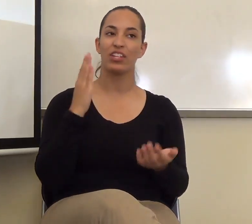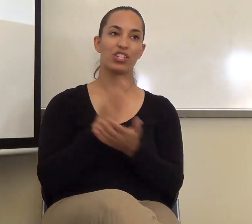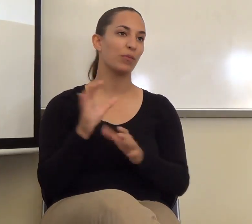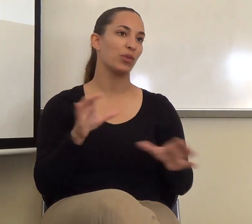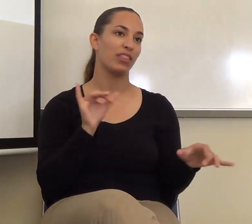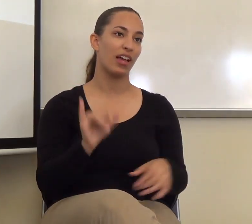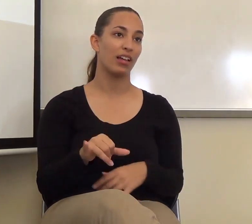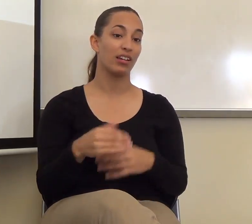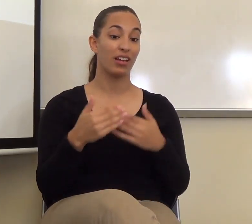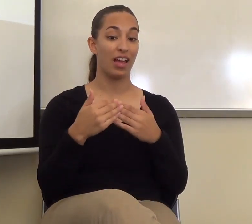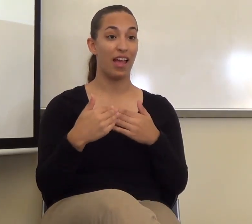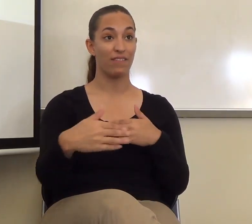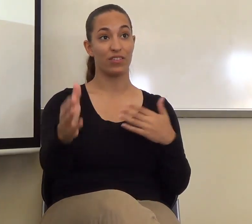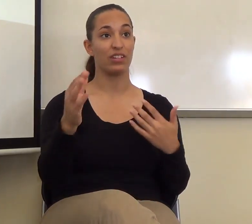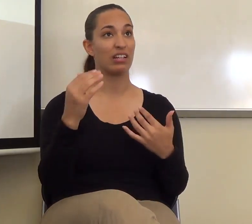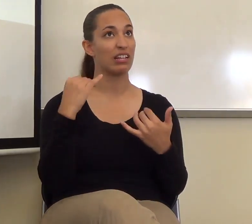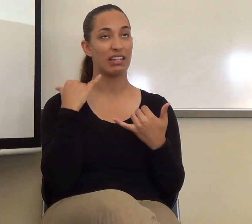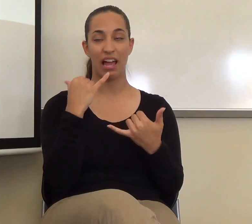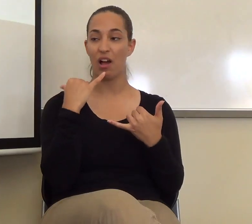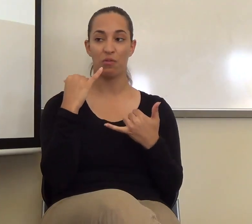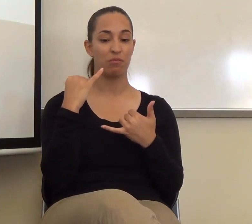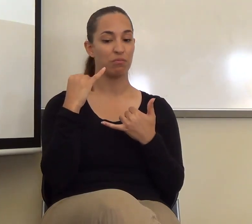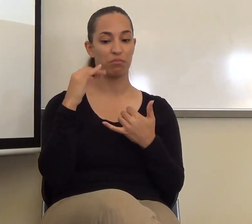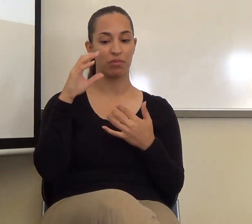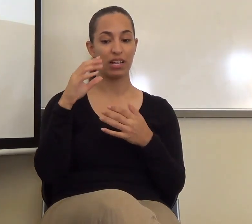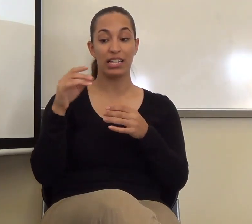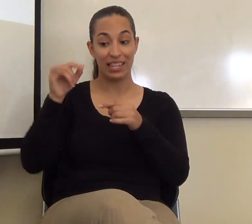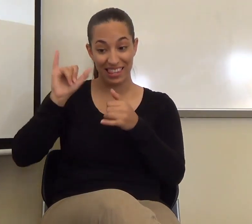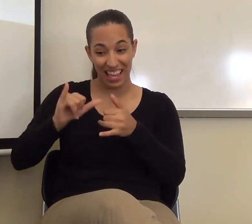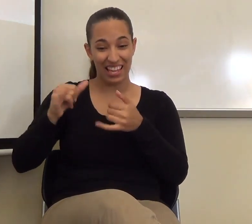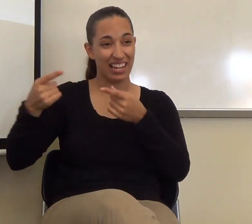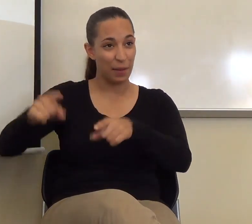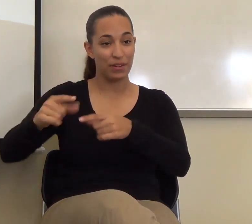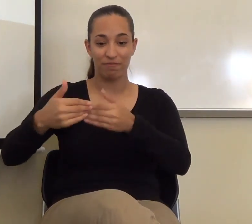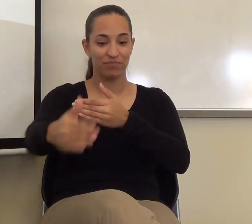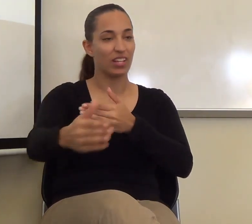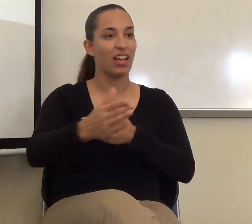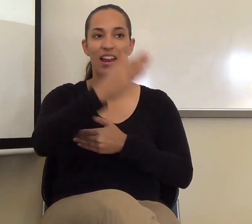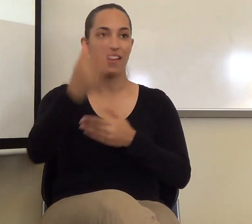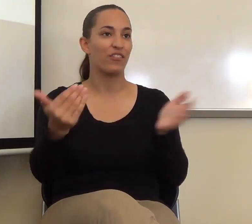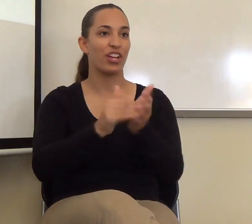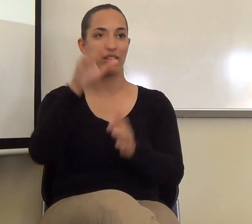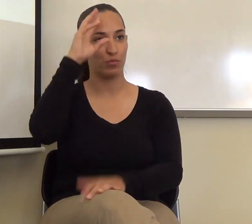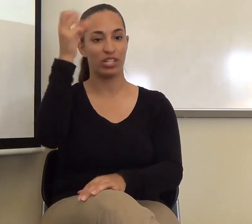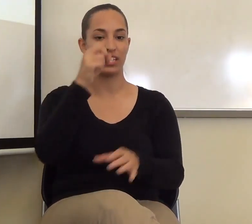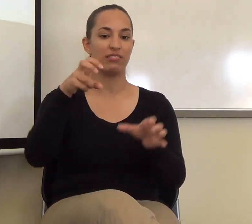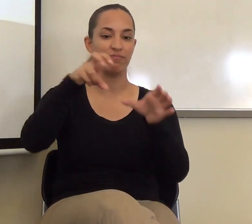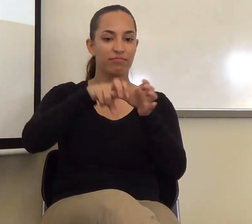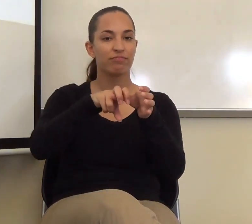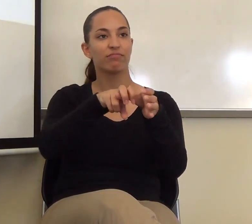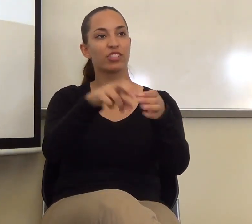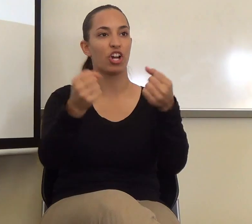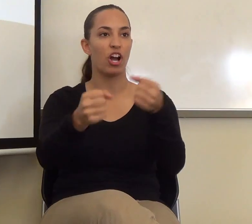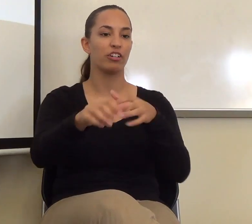in a motorcade like that, in an open car after John F. Kennedy. Yeah, That is where he exactly. was. Right. So that's another part of our